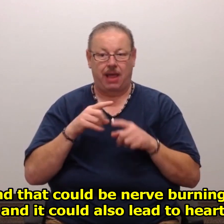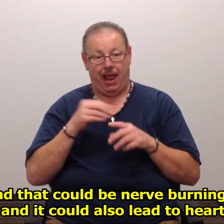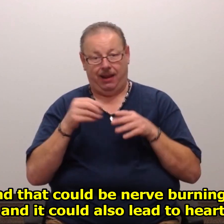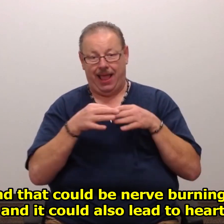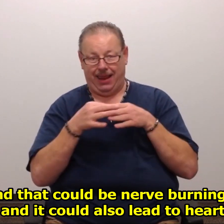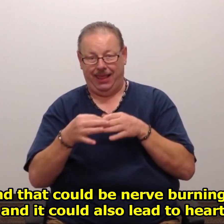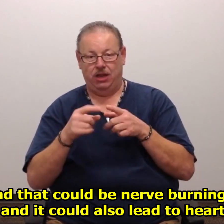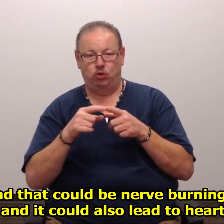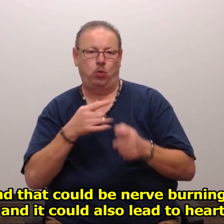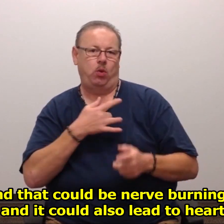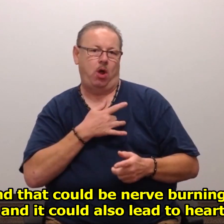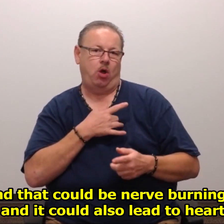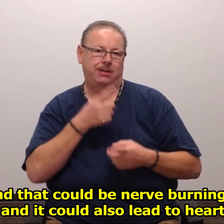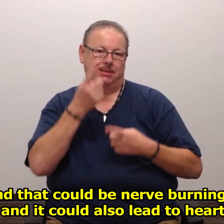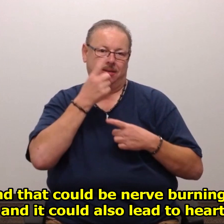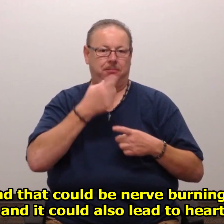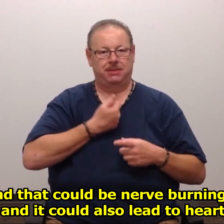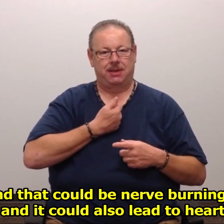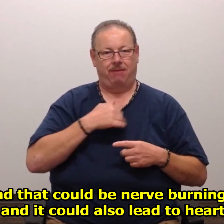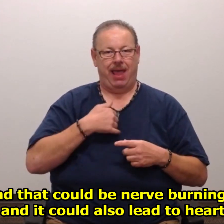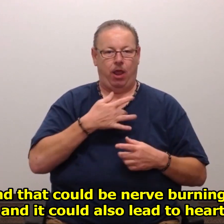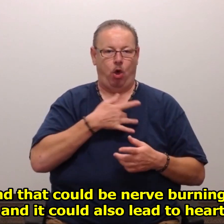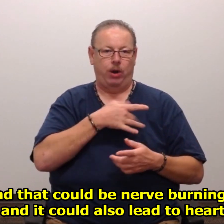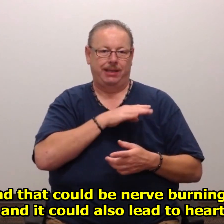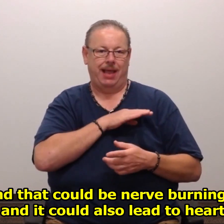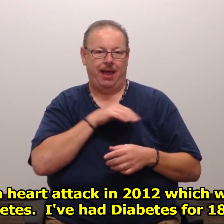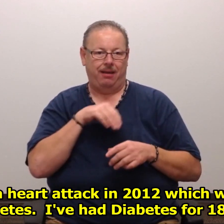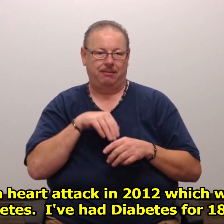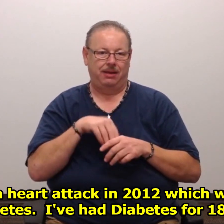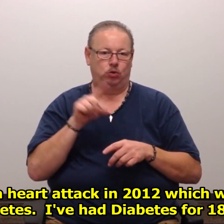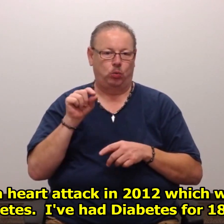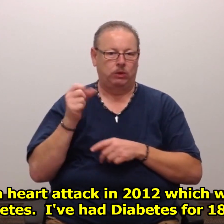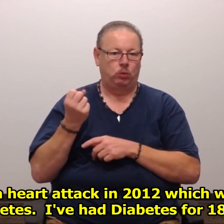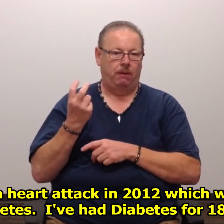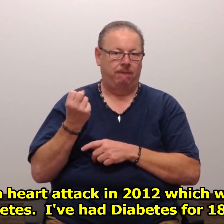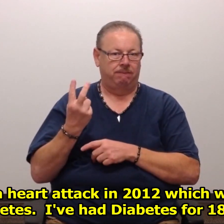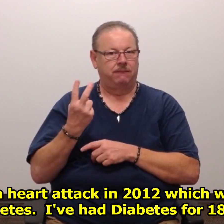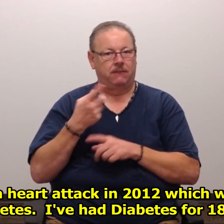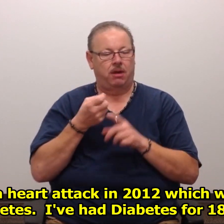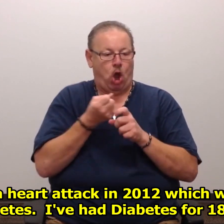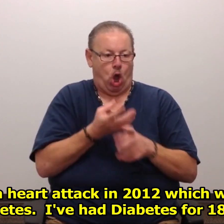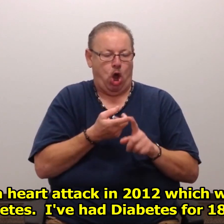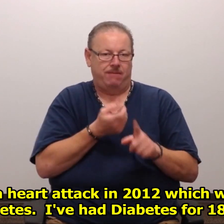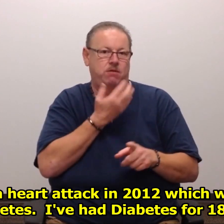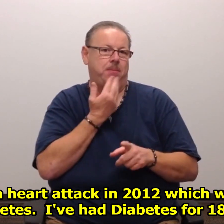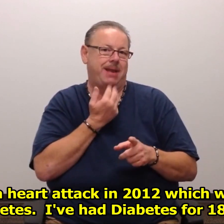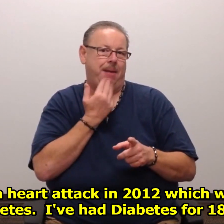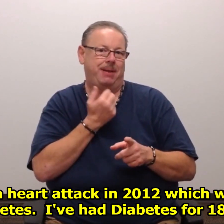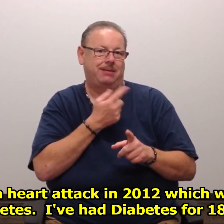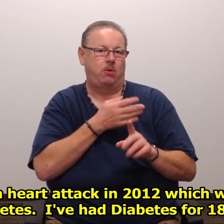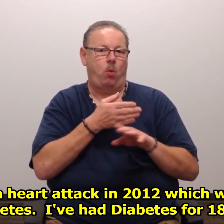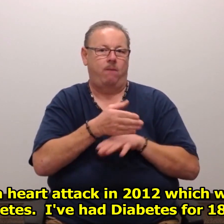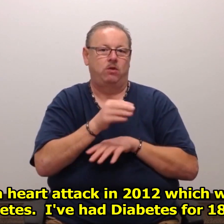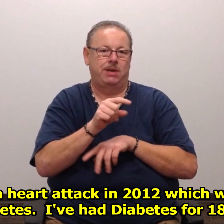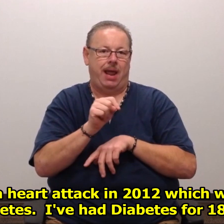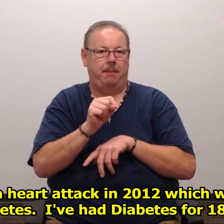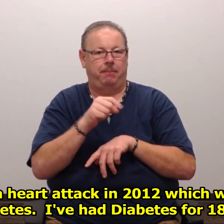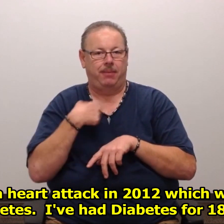sensation. And it can also lead to heart disease. In fact, I had a heart attack in 2012, which was caused by